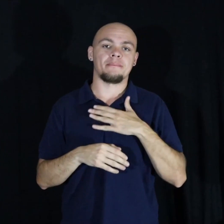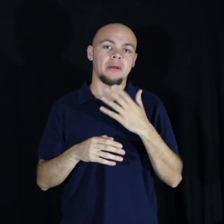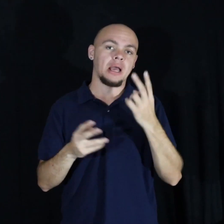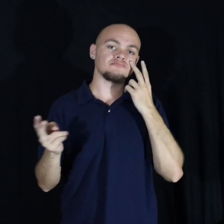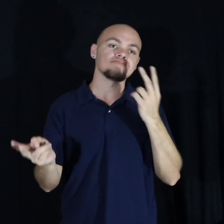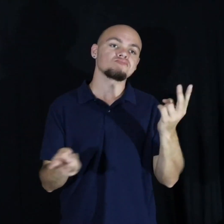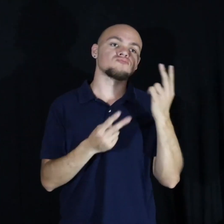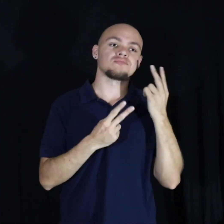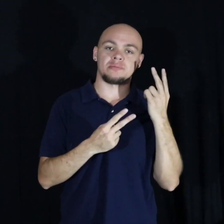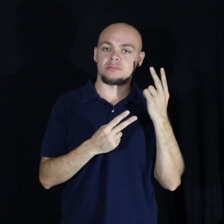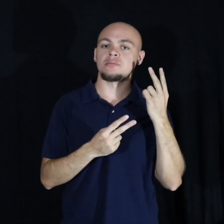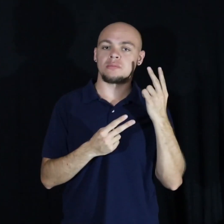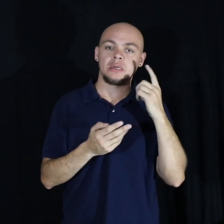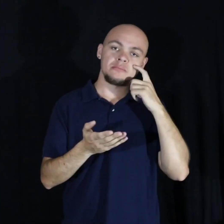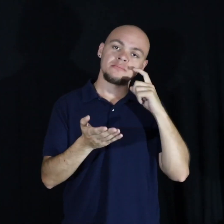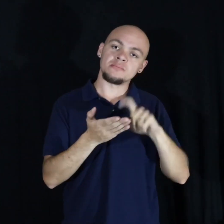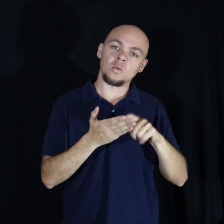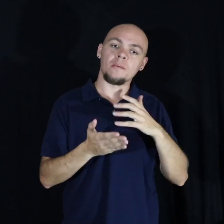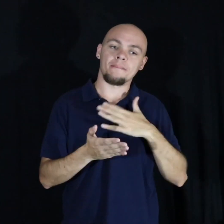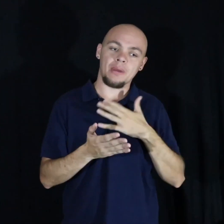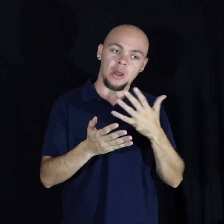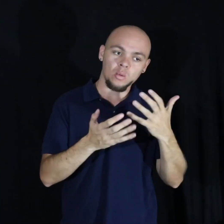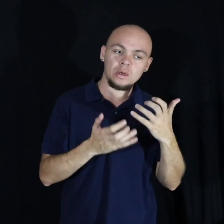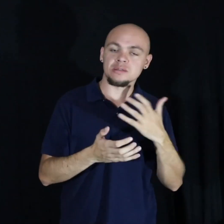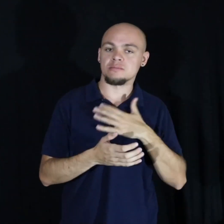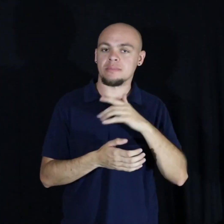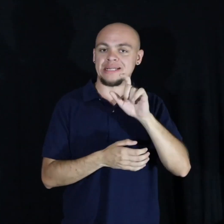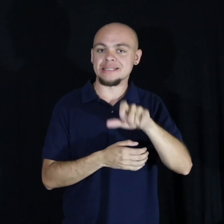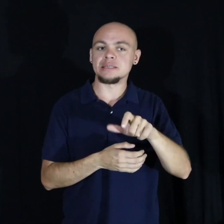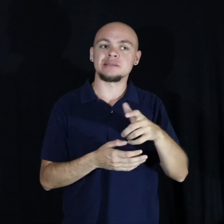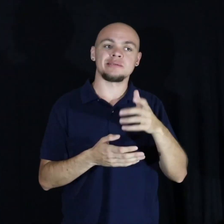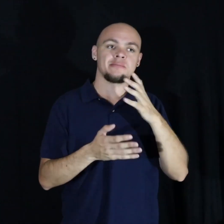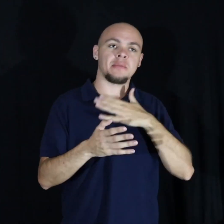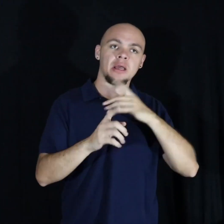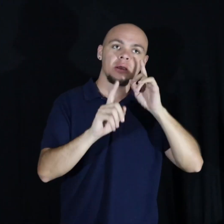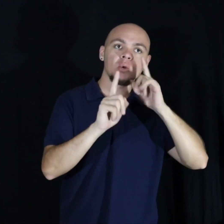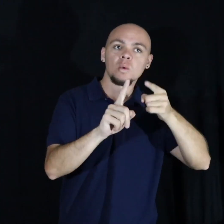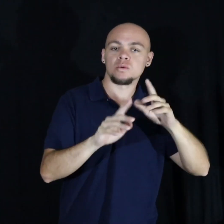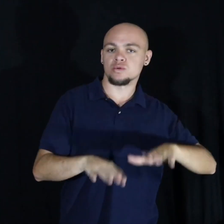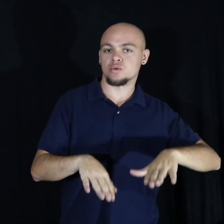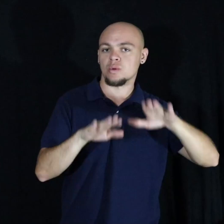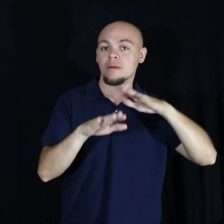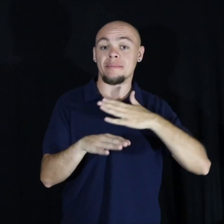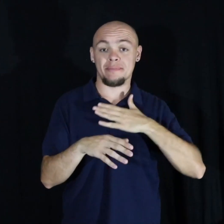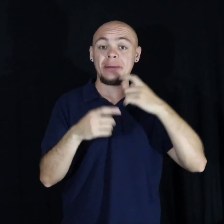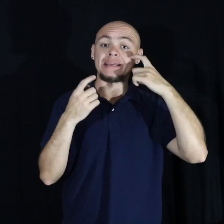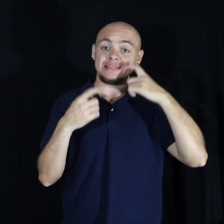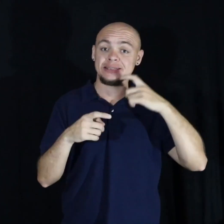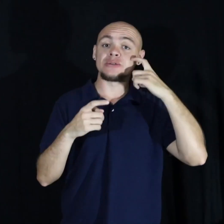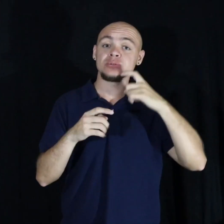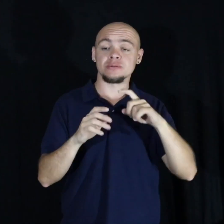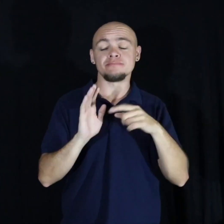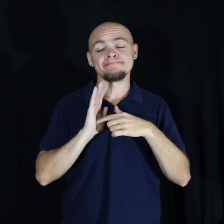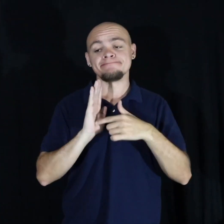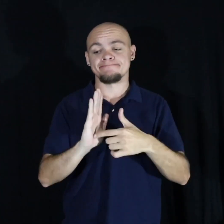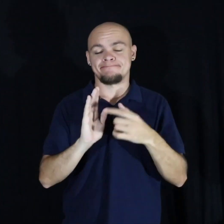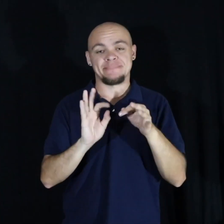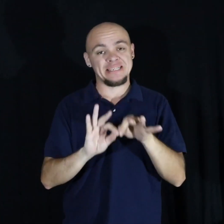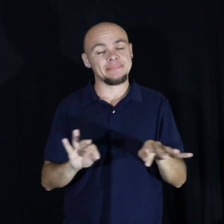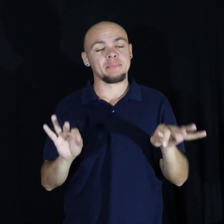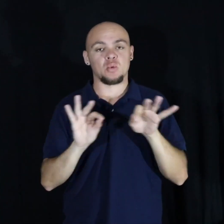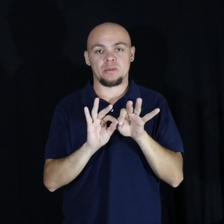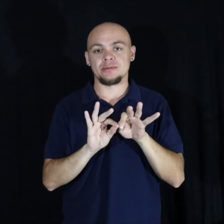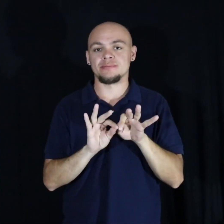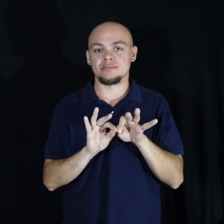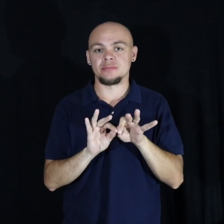childhood and make note of my wants, needs, and desires growing up, especially my tears. Remember, you